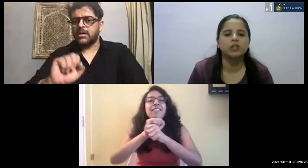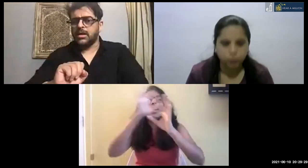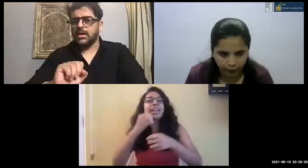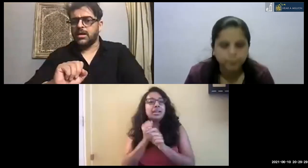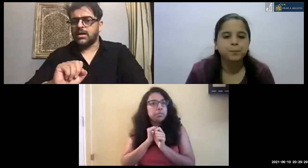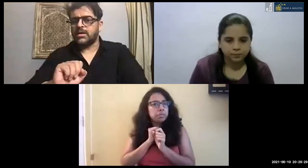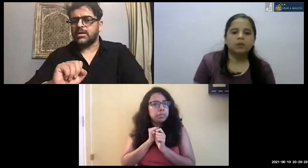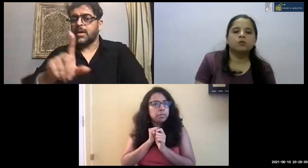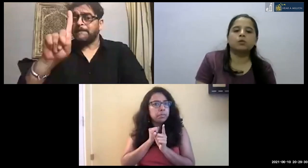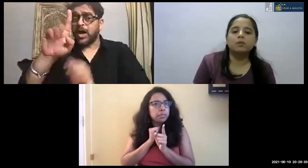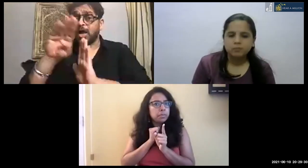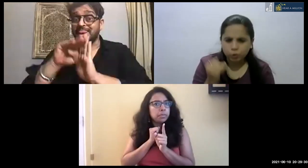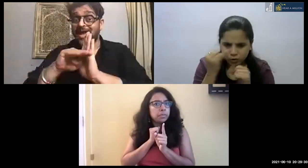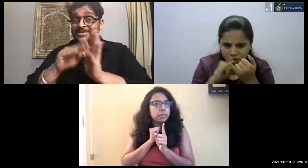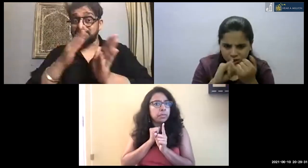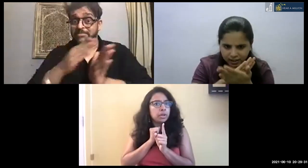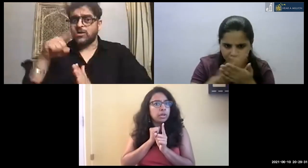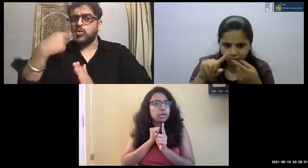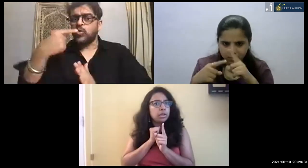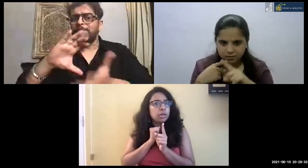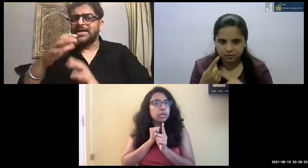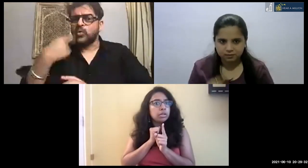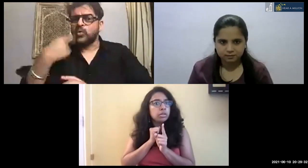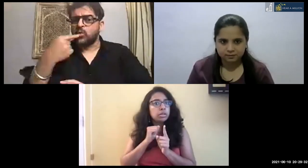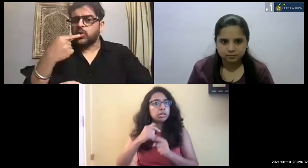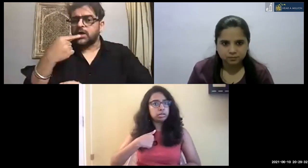Google Sheet, okay. So